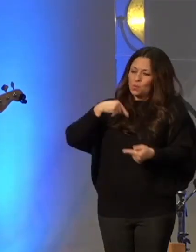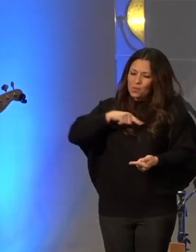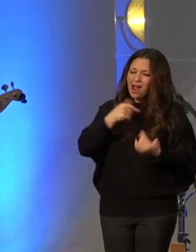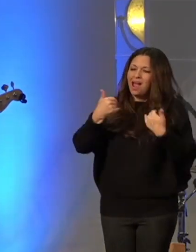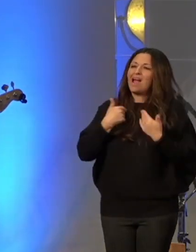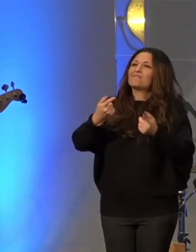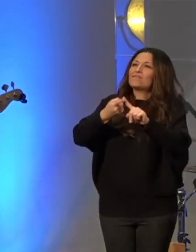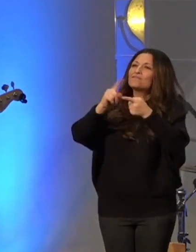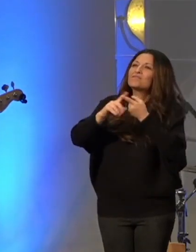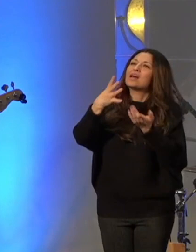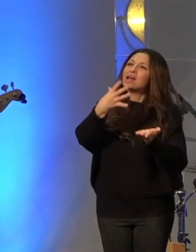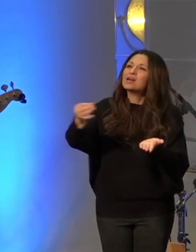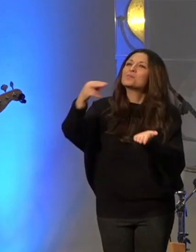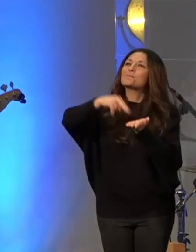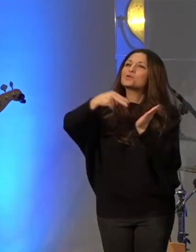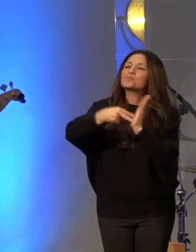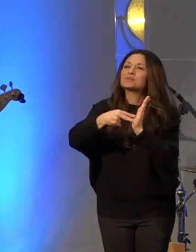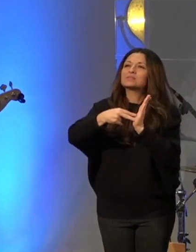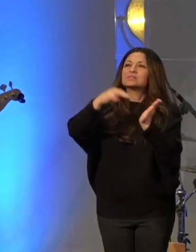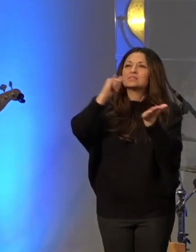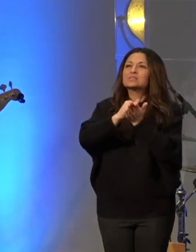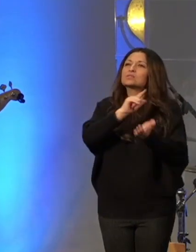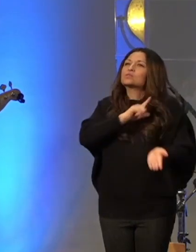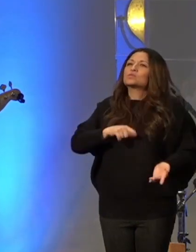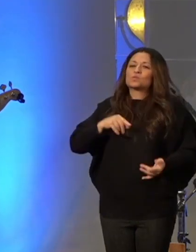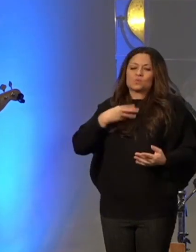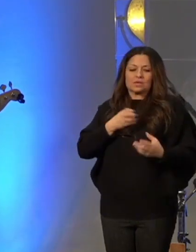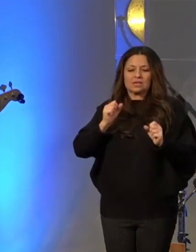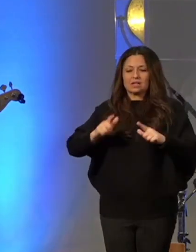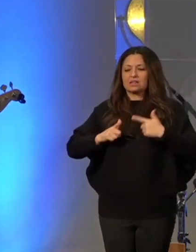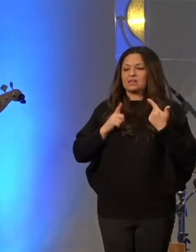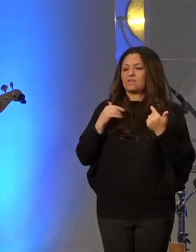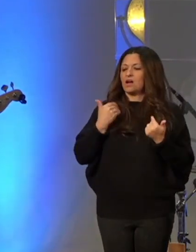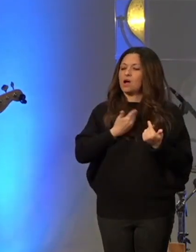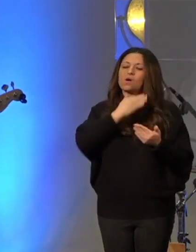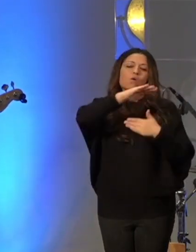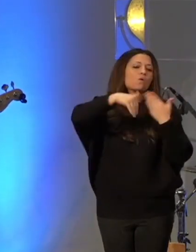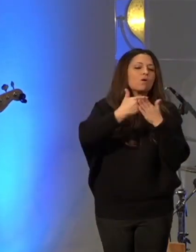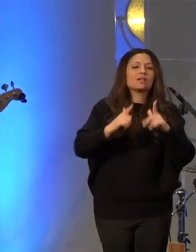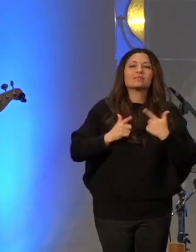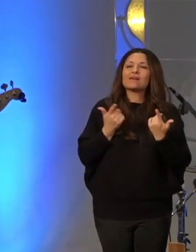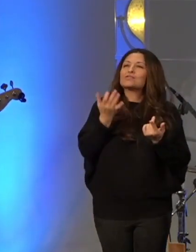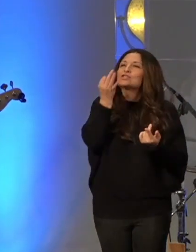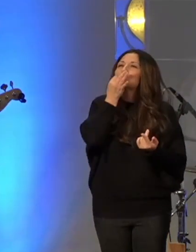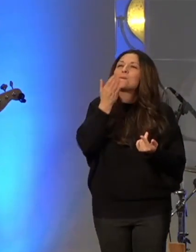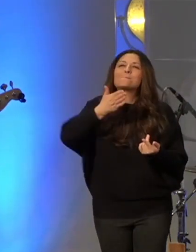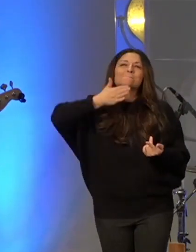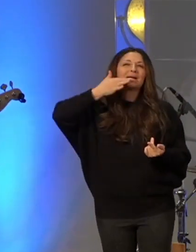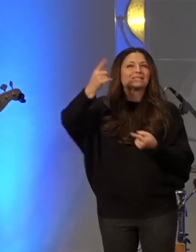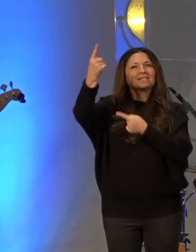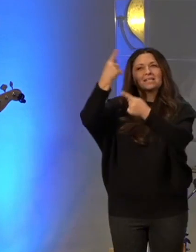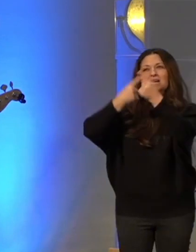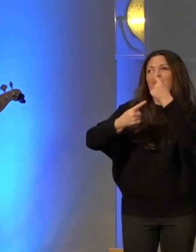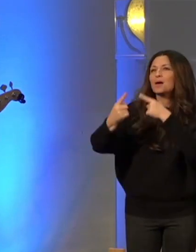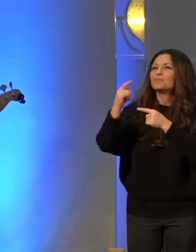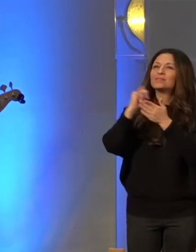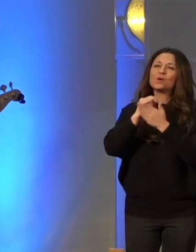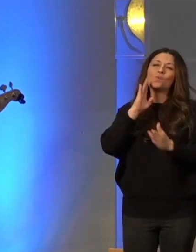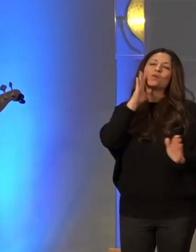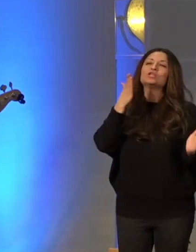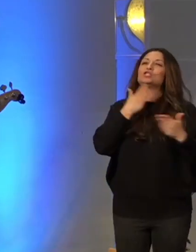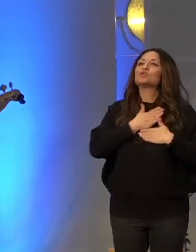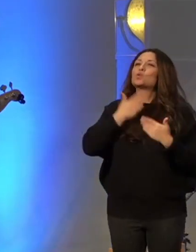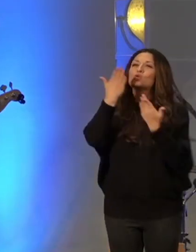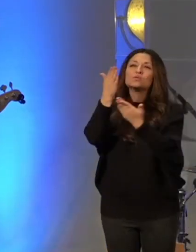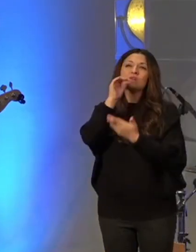and a purpose. Lord, that we get to live our whole life knowing the best is yet to come, the best is yet to come, that we are going to enjoy you